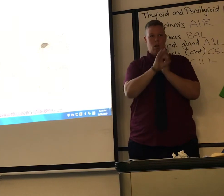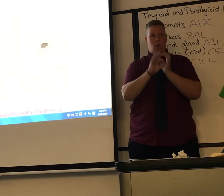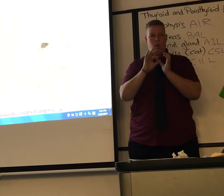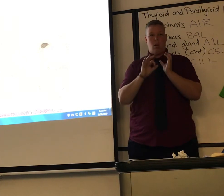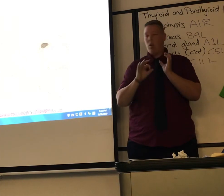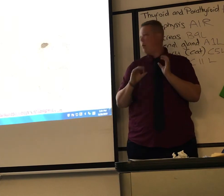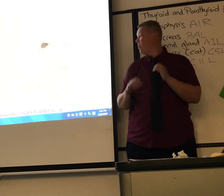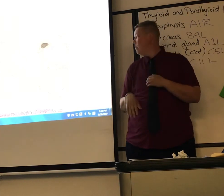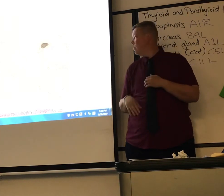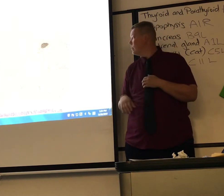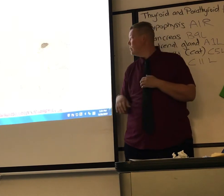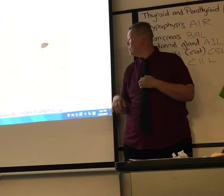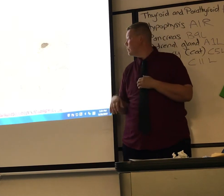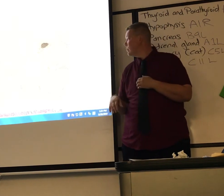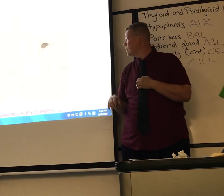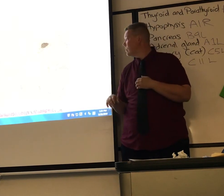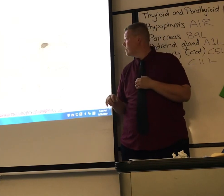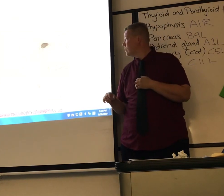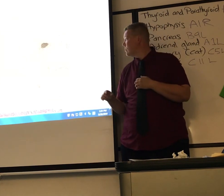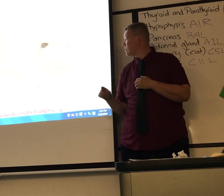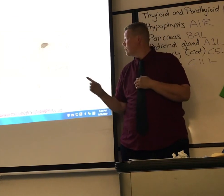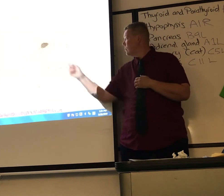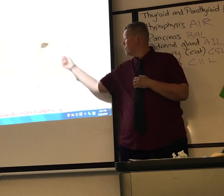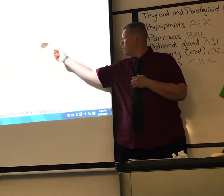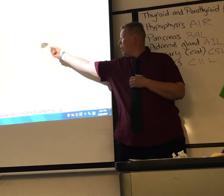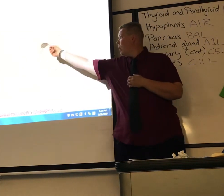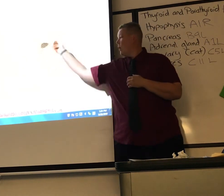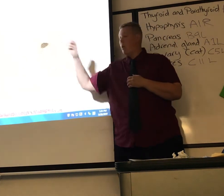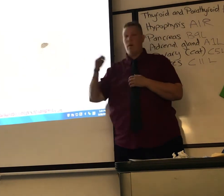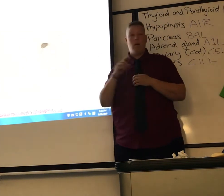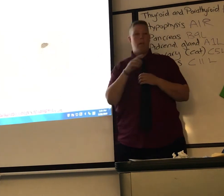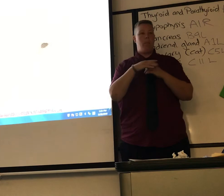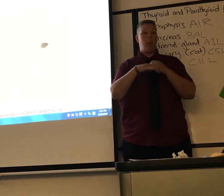one? Okay, let me go high mag on that.